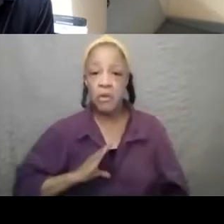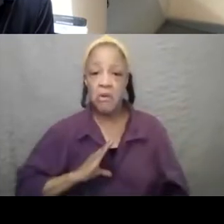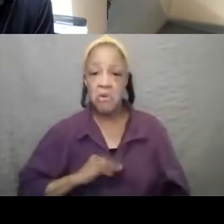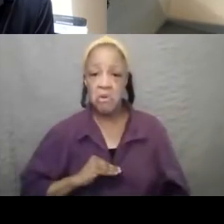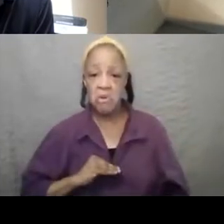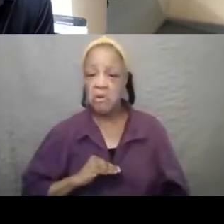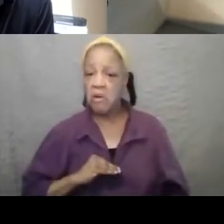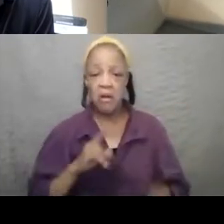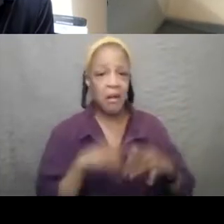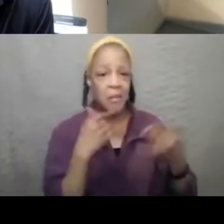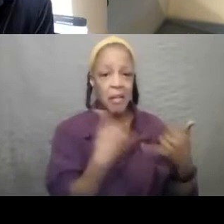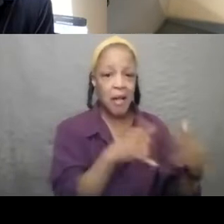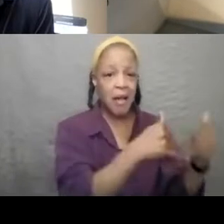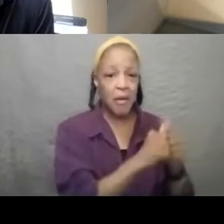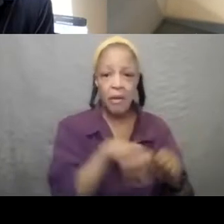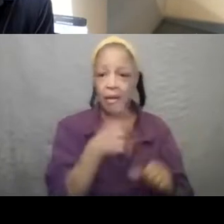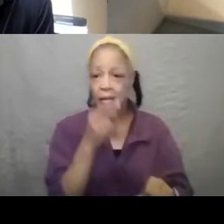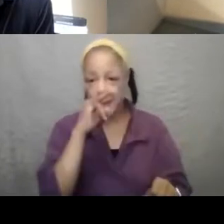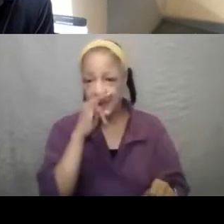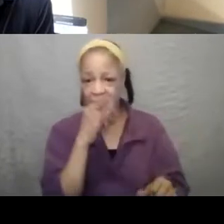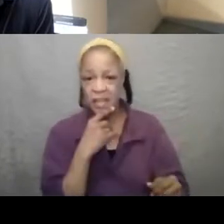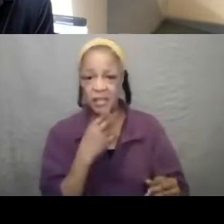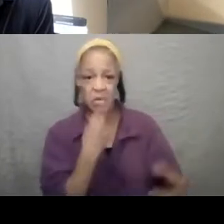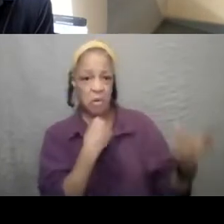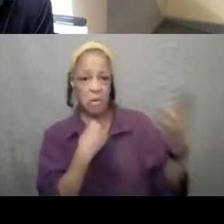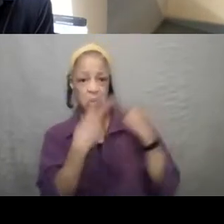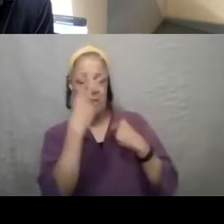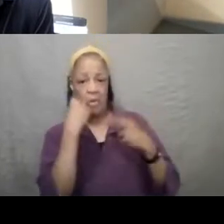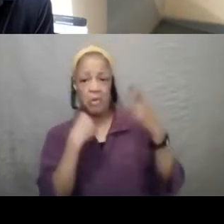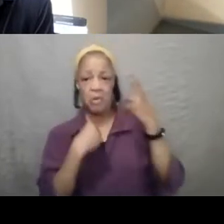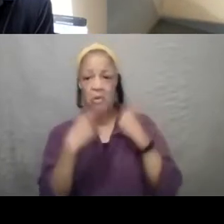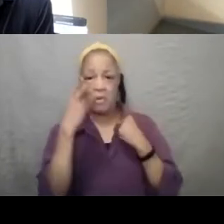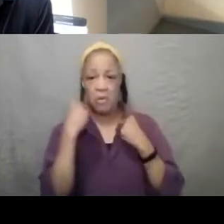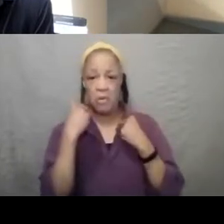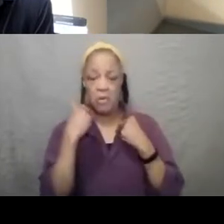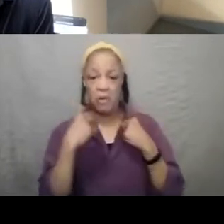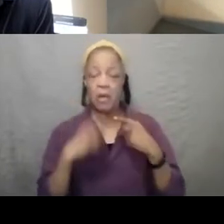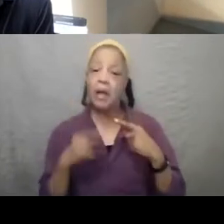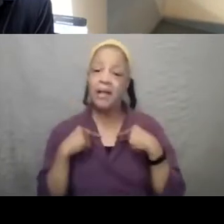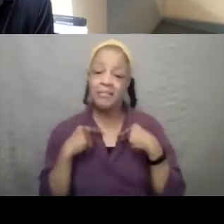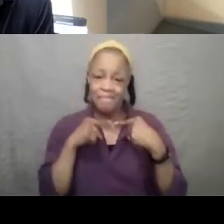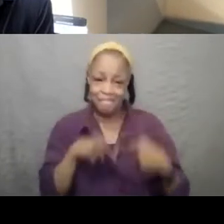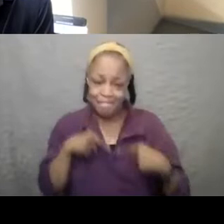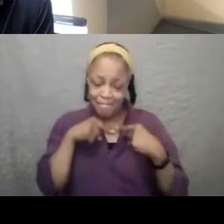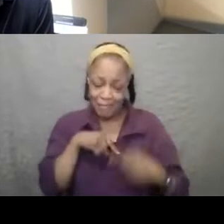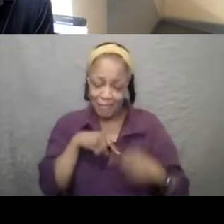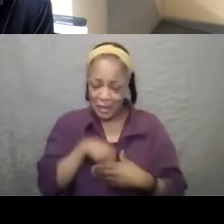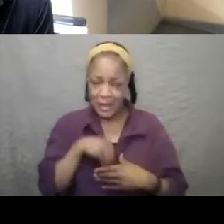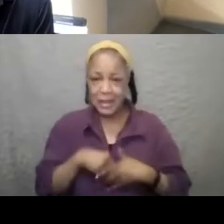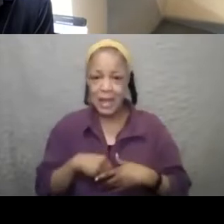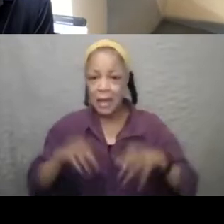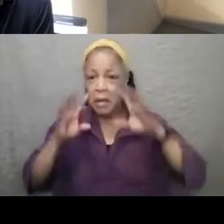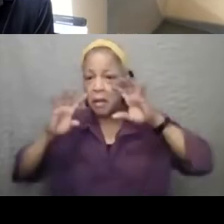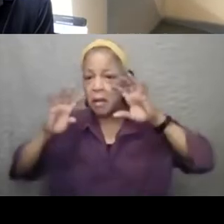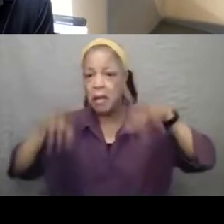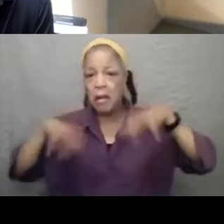playmate to them. And I struggled, I cried like countless